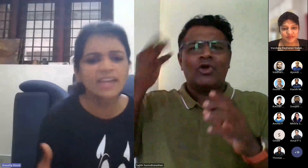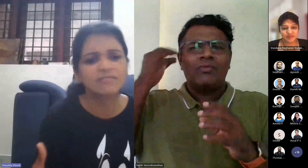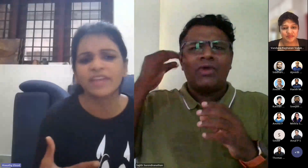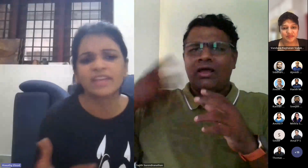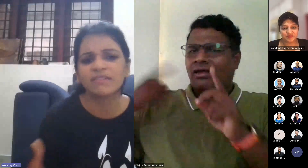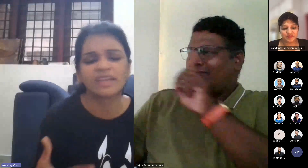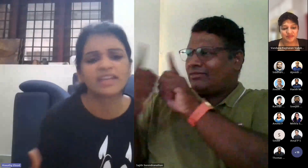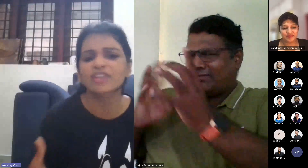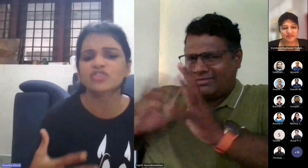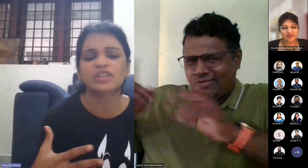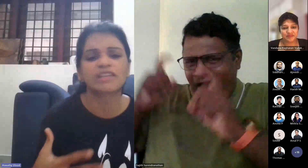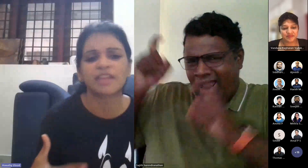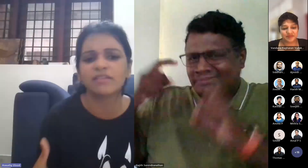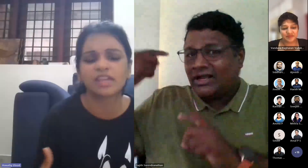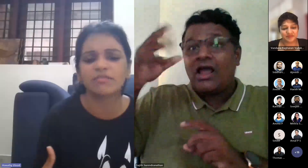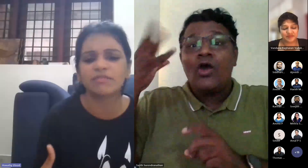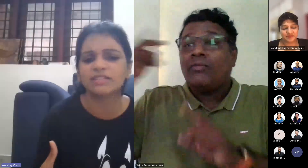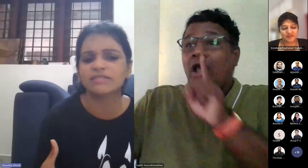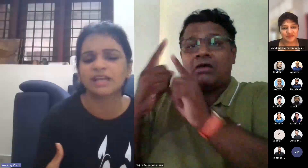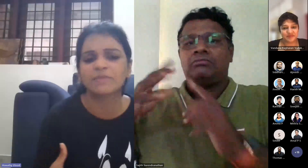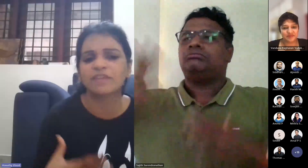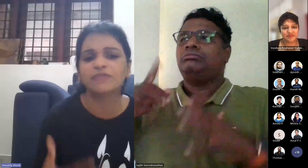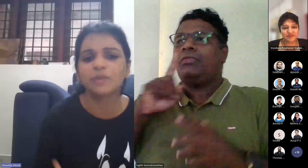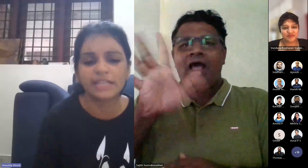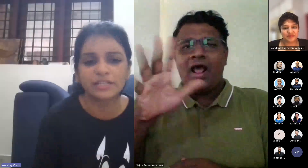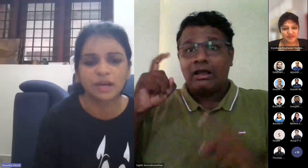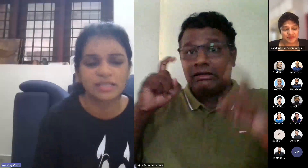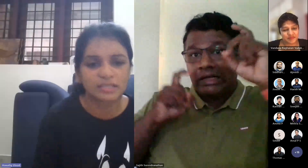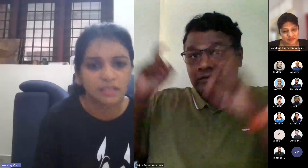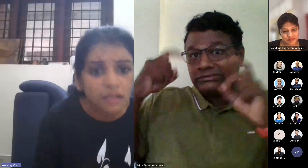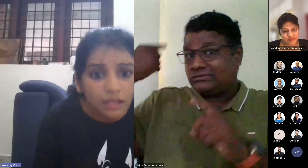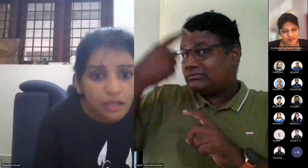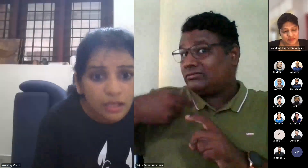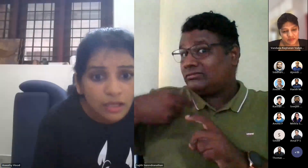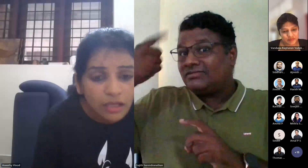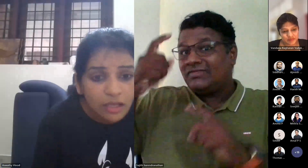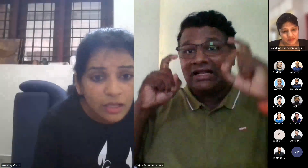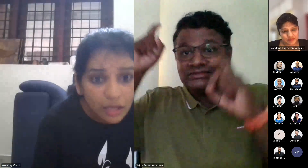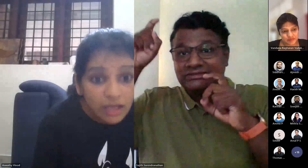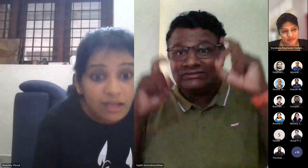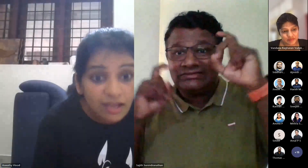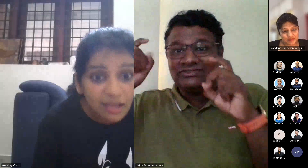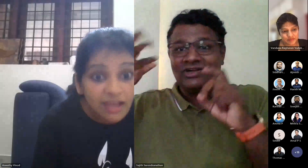We sign very, very naturally, it comes very fluently to us.